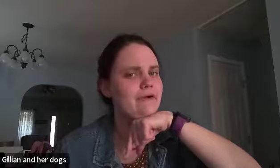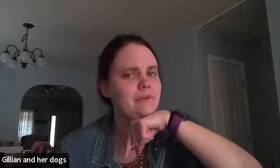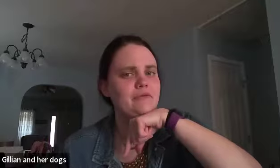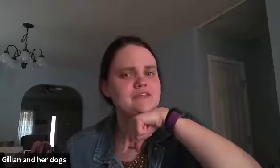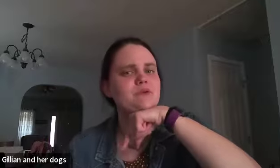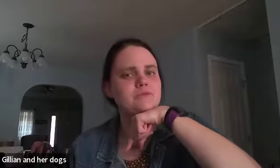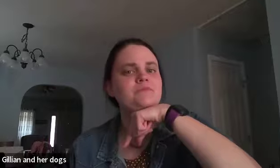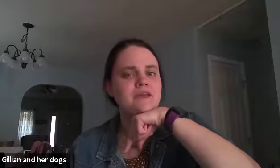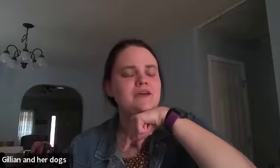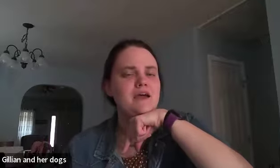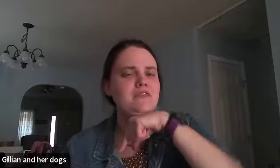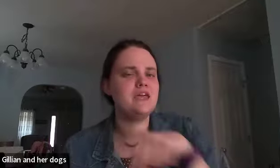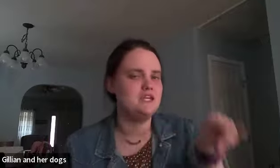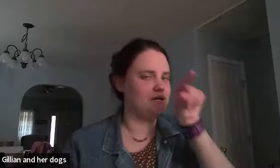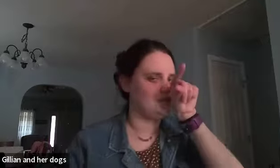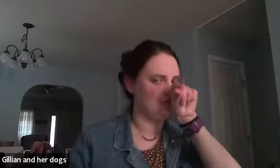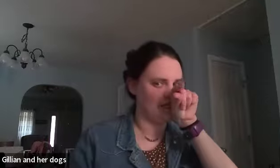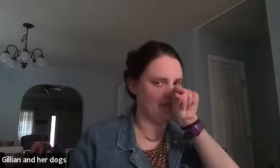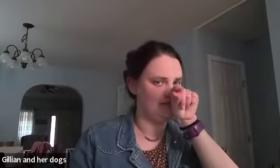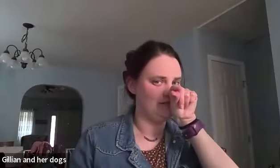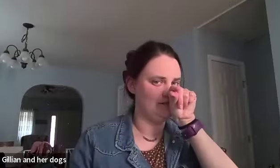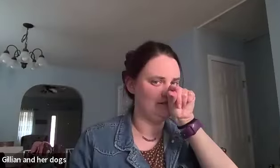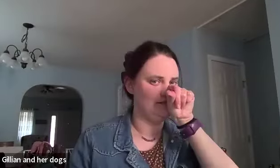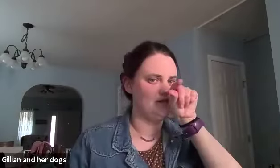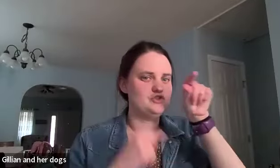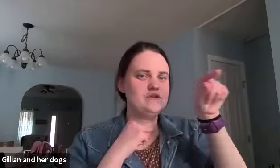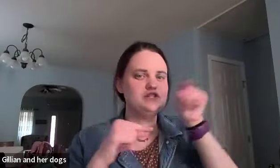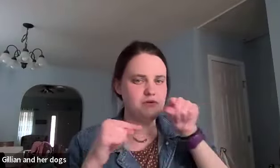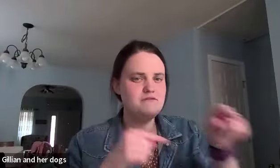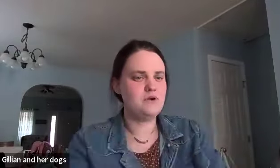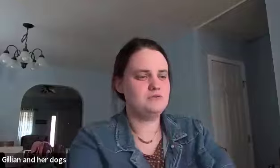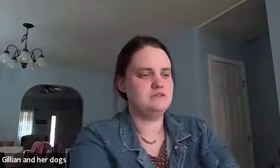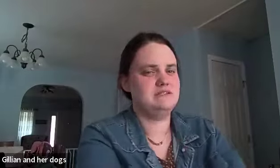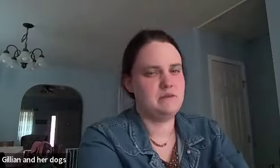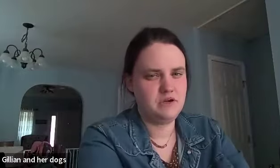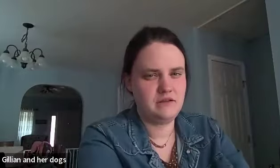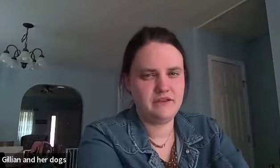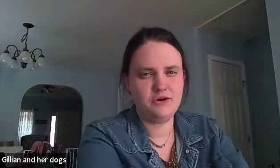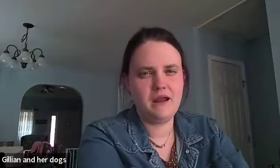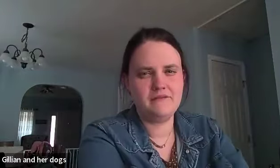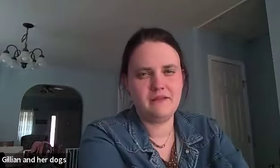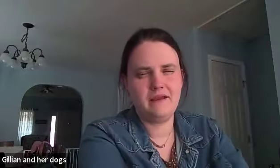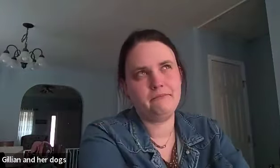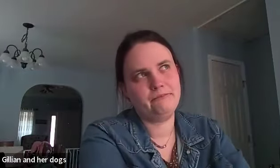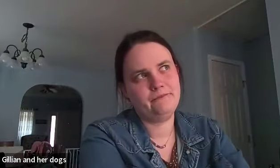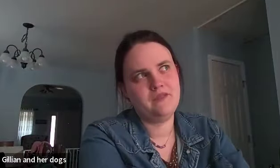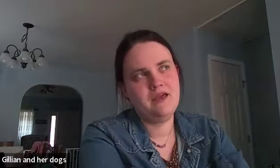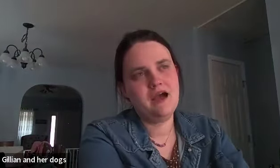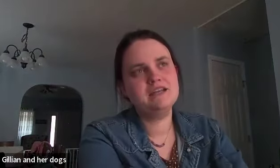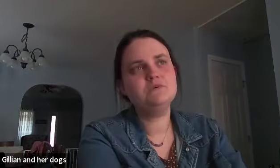talking about, this part. And then chicken. So they do have their own separate, like you don't have like I guess